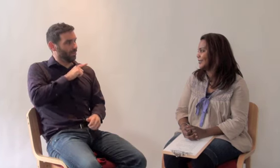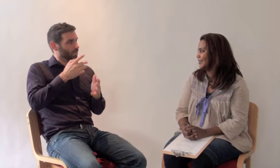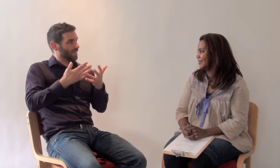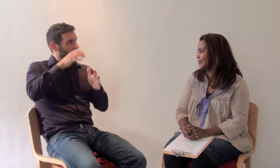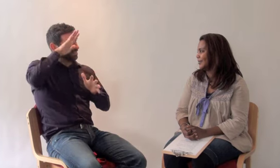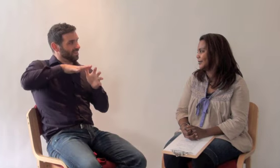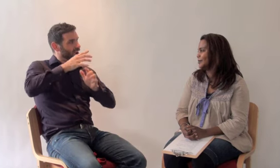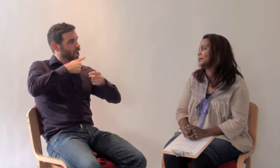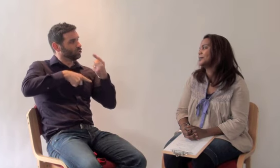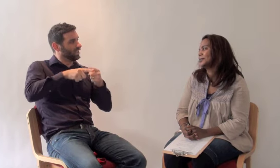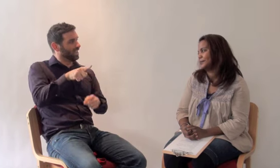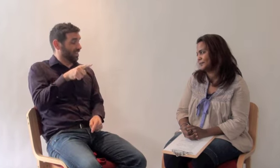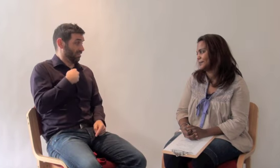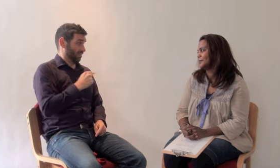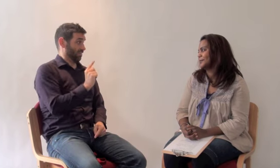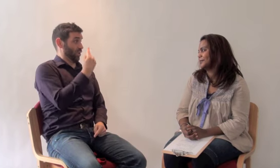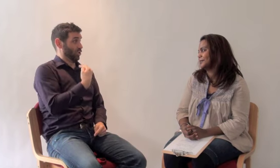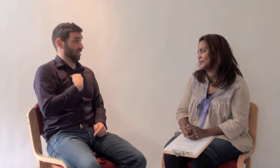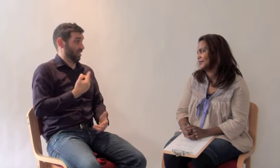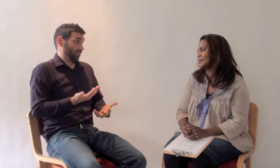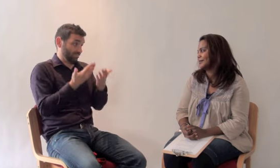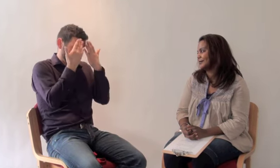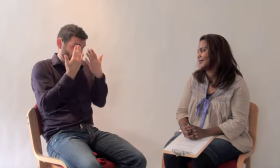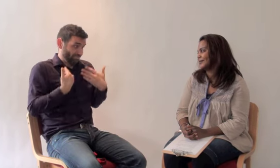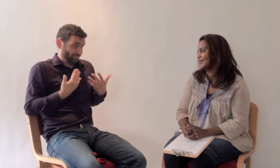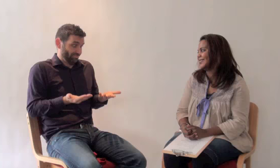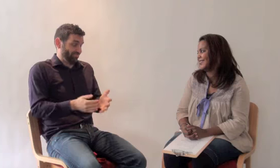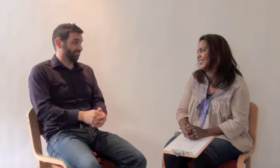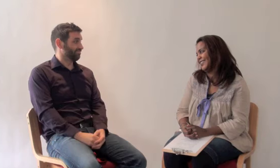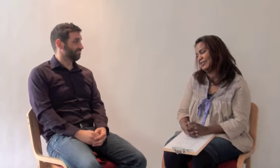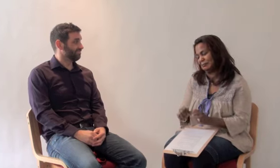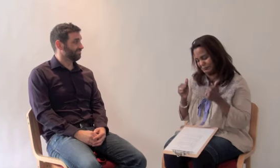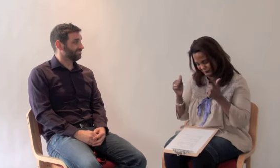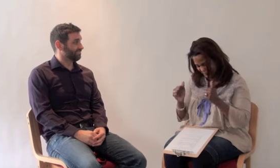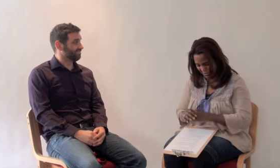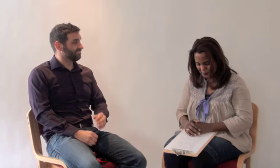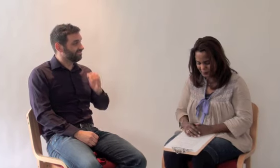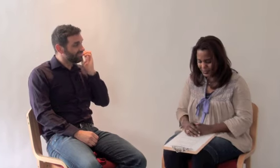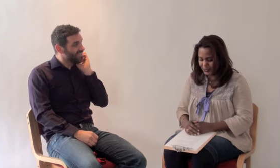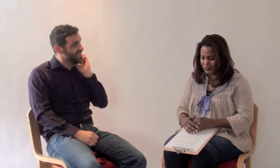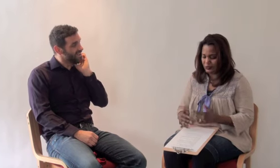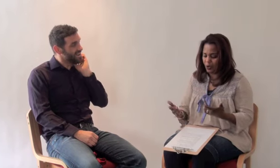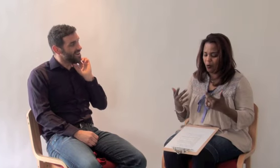was fine. I think Ian was more experienced than me because he'd done it last year, whereas I didn't know what to